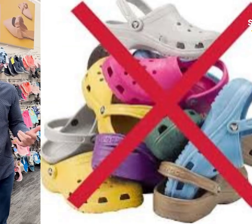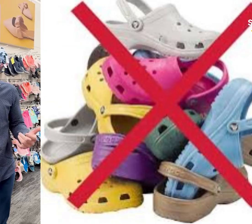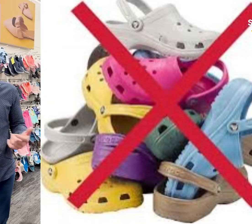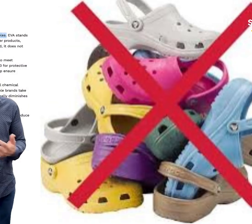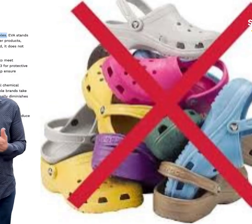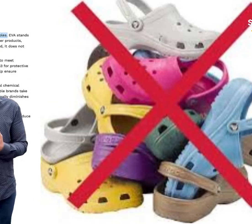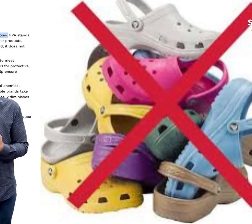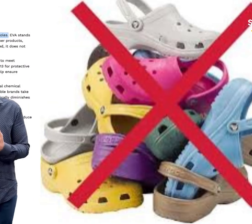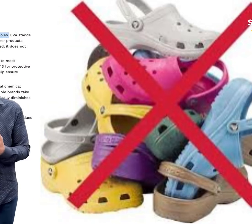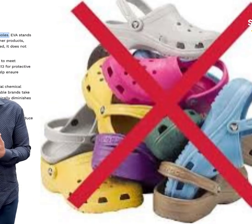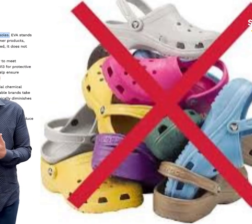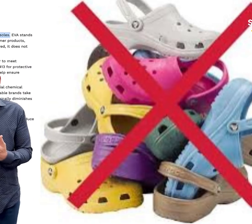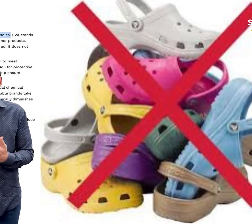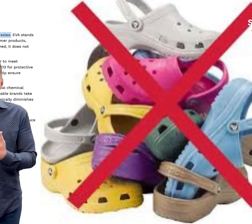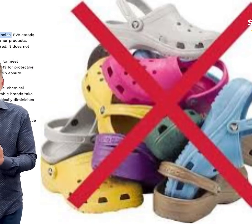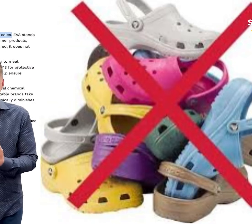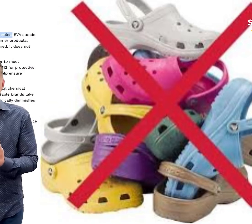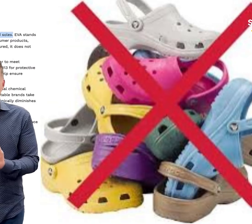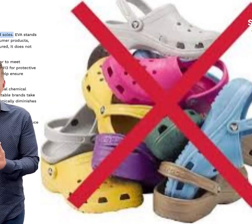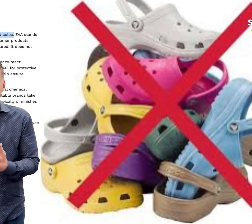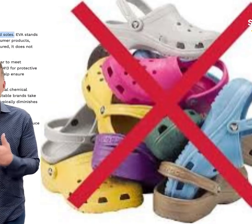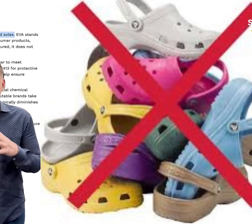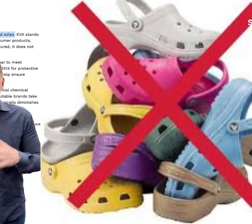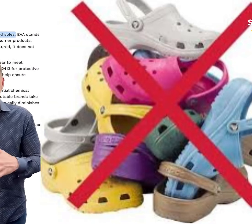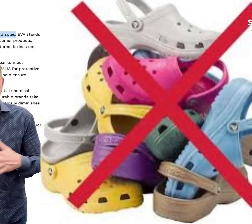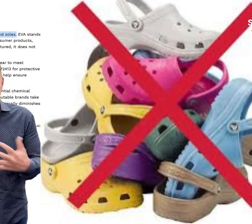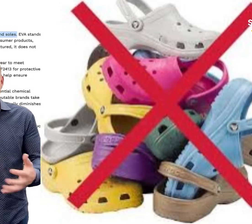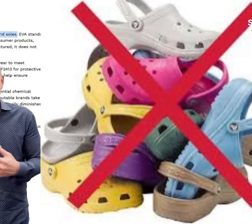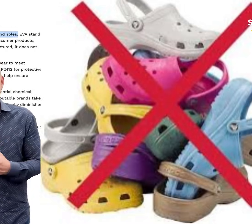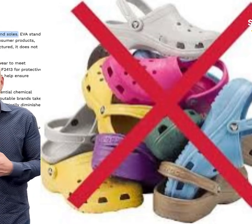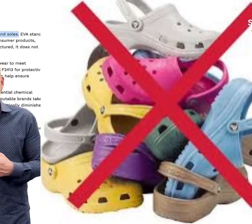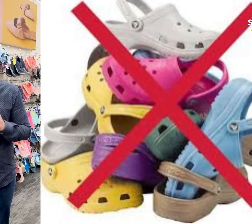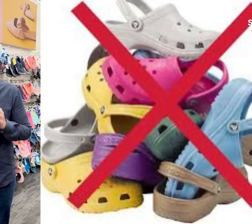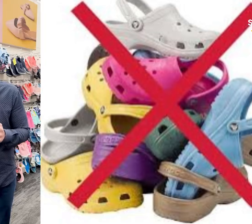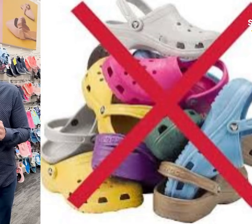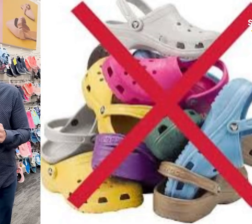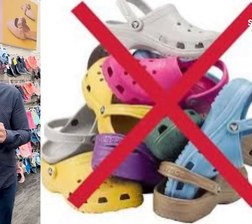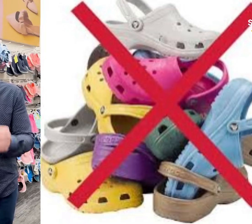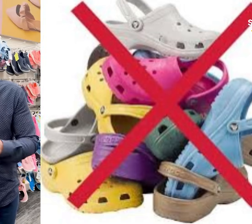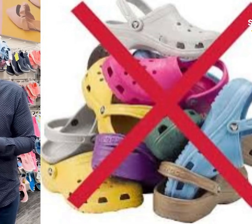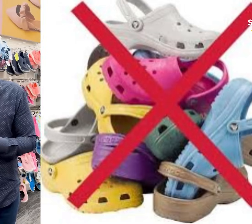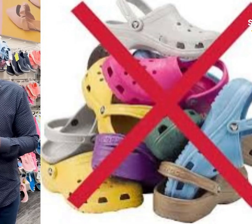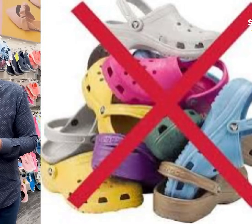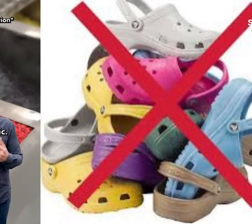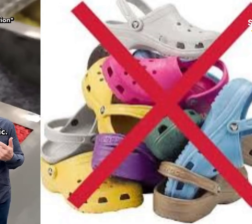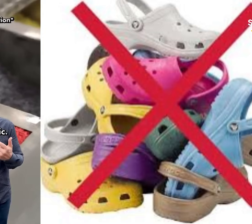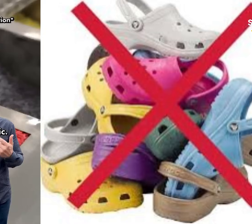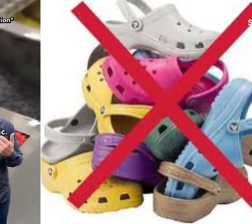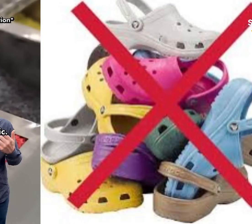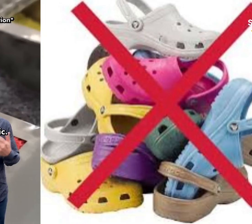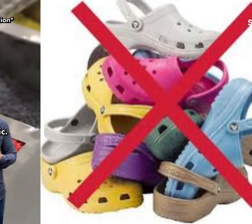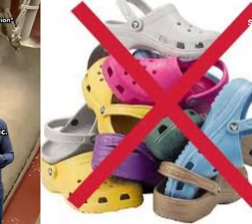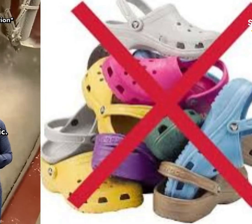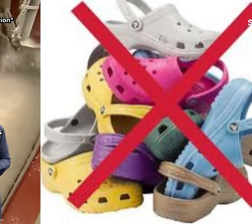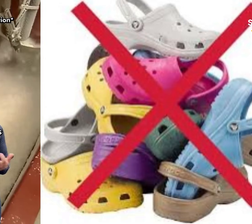misleading. They market EVA foam shoes like this as safe and non-toxic, and it couldn't be further from the truth. This is still plastic. It has